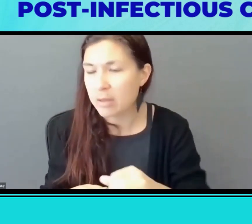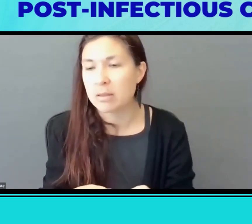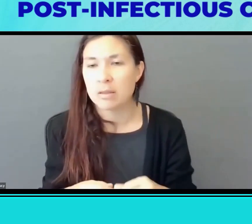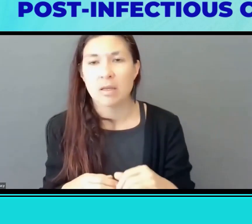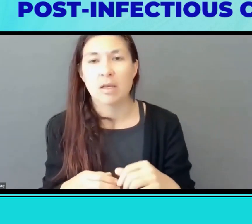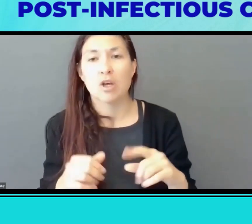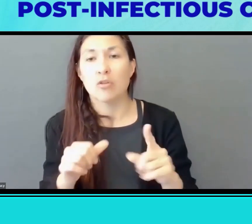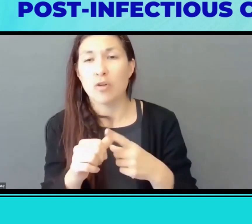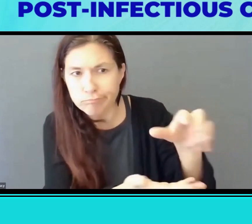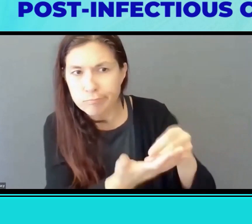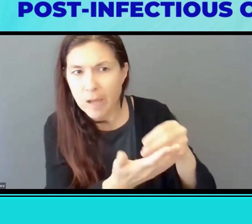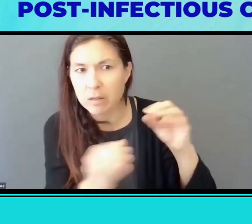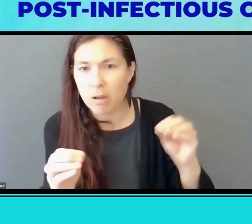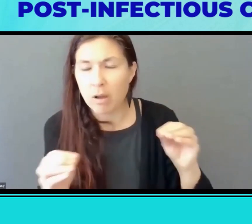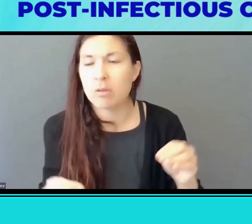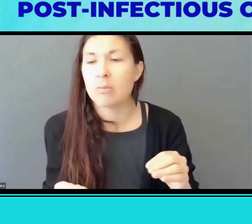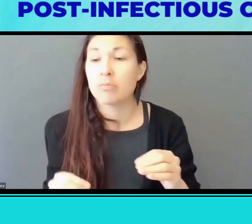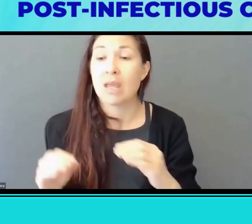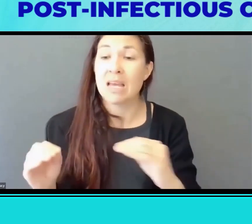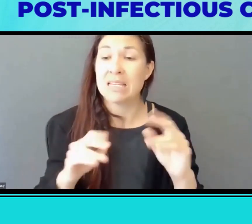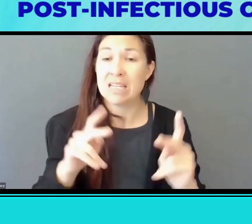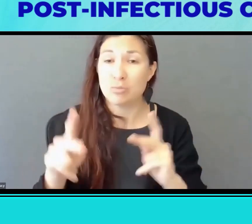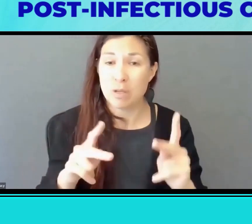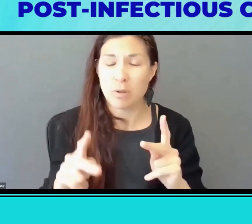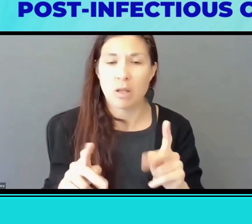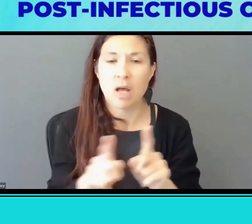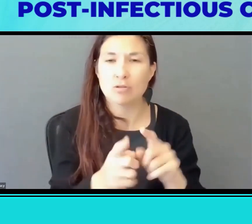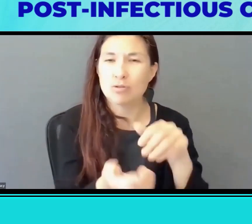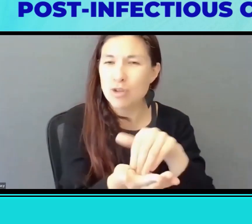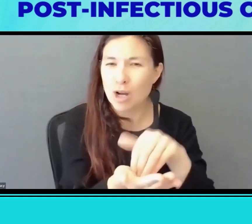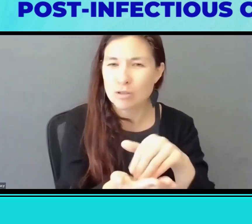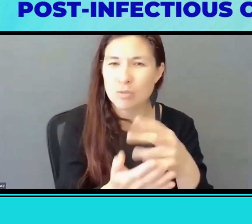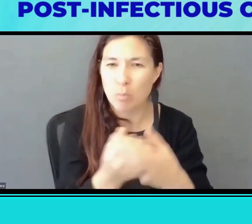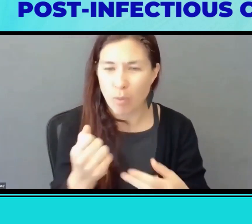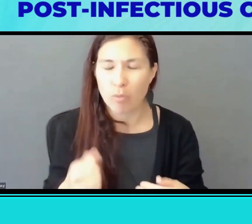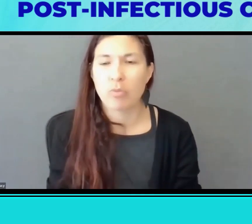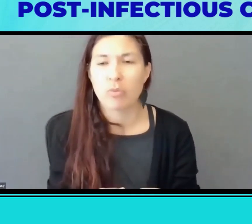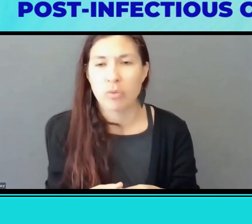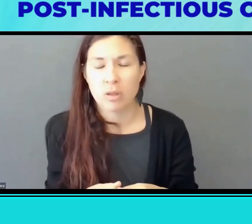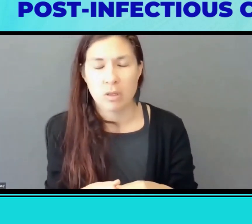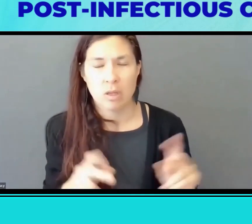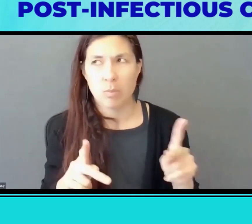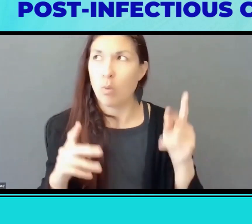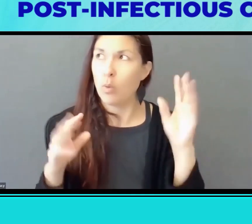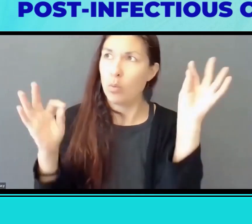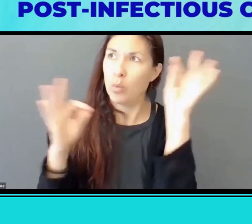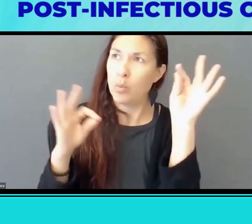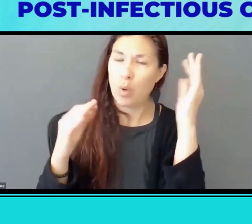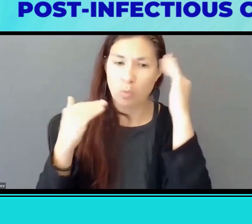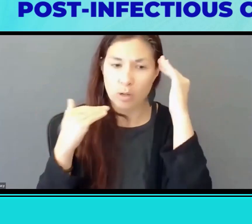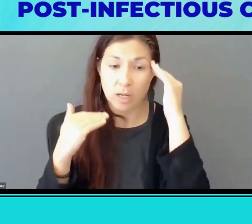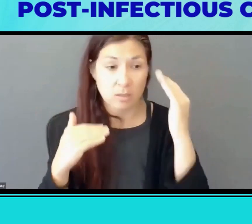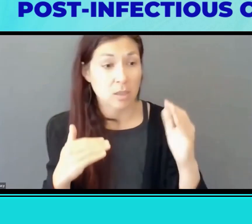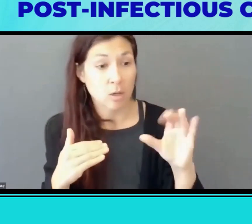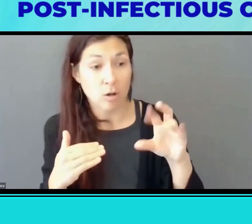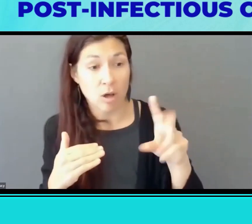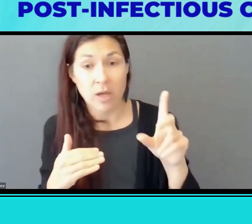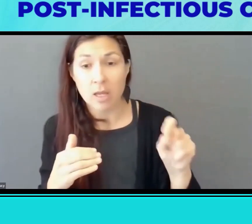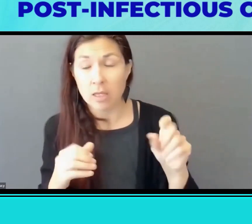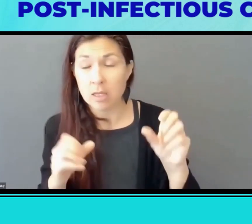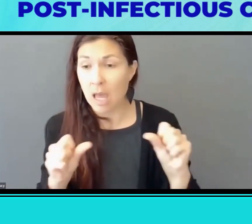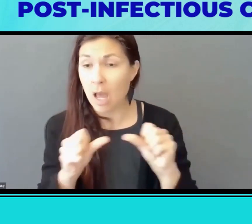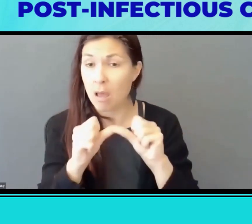kitchens or meatpacking plants. Those who are undocumented face a particularly high risk of dangerous or unsanitary working conditions that may lead to an